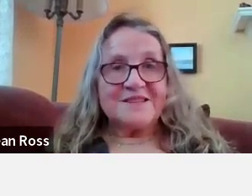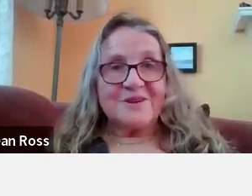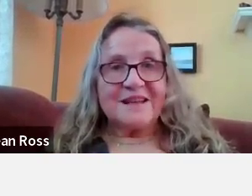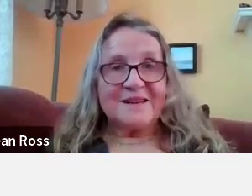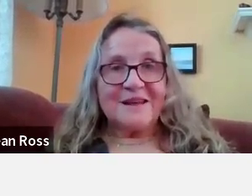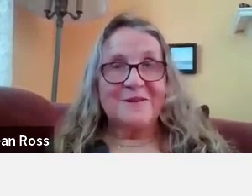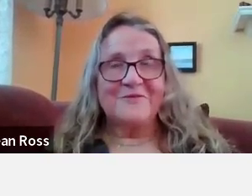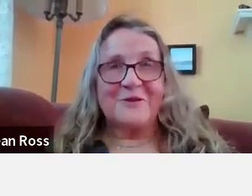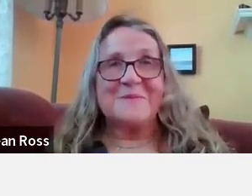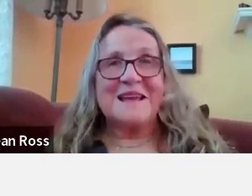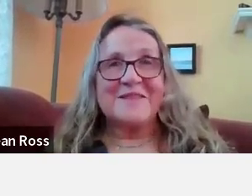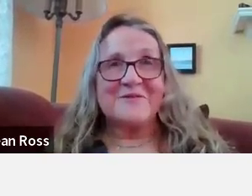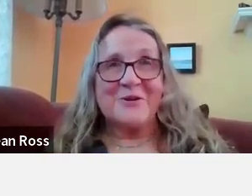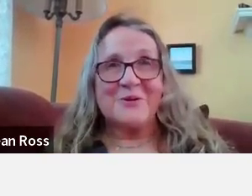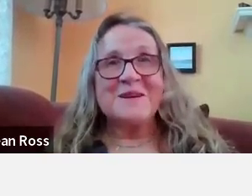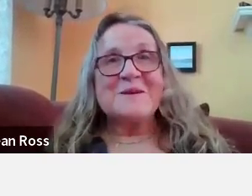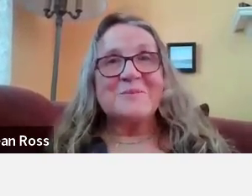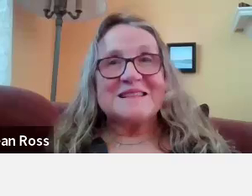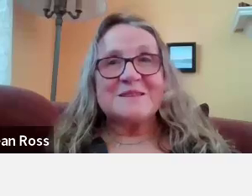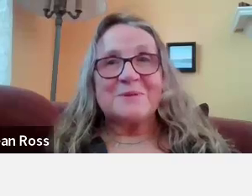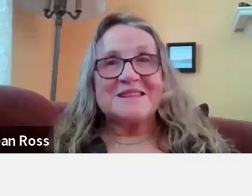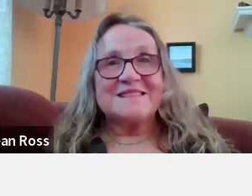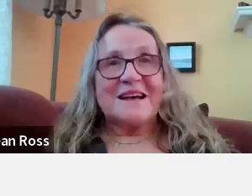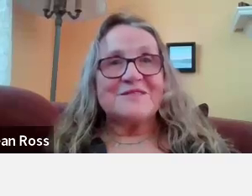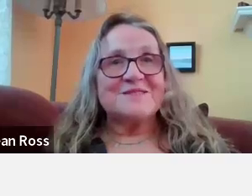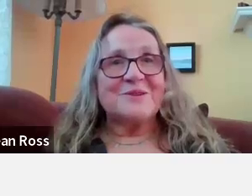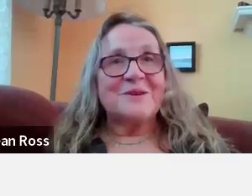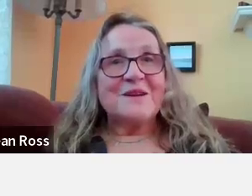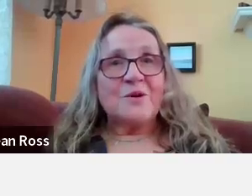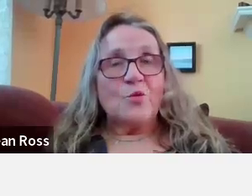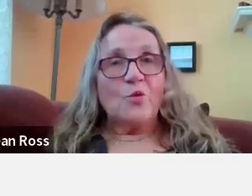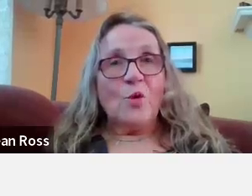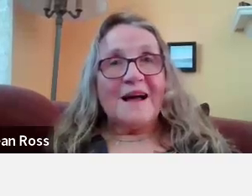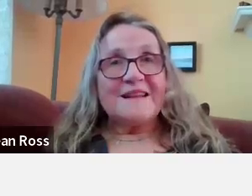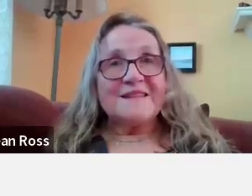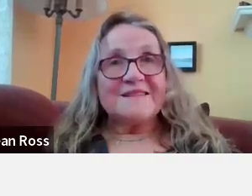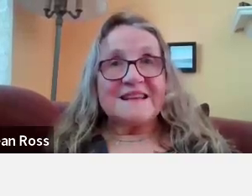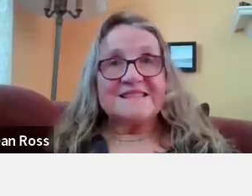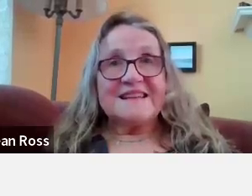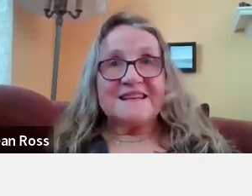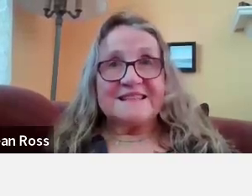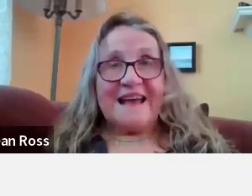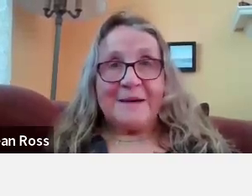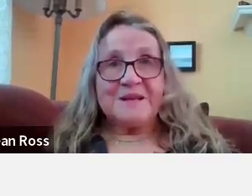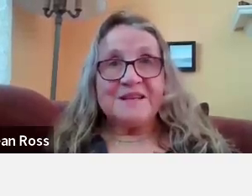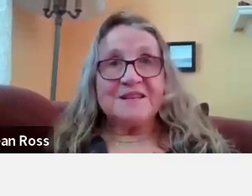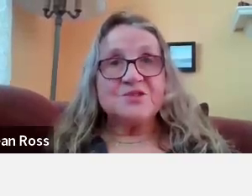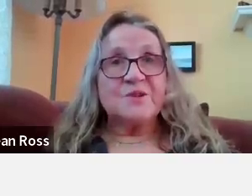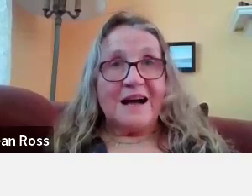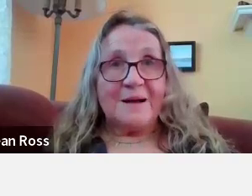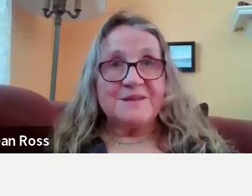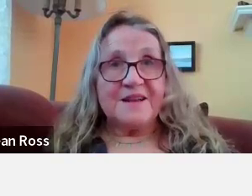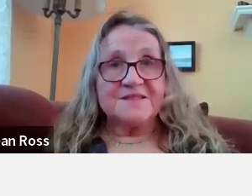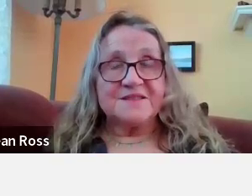was hearing from me on the phone, plus the police officer, what things needed to happen